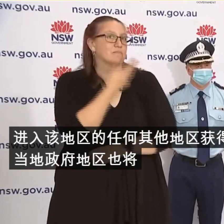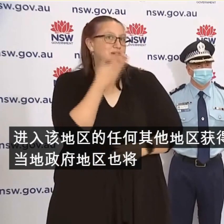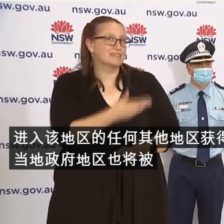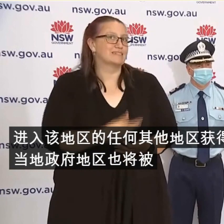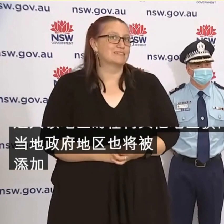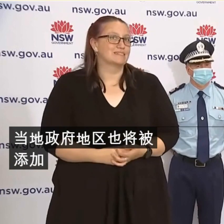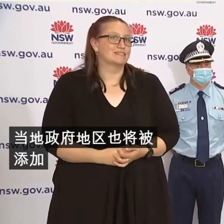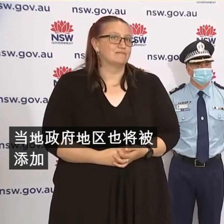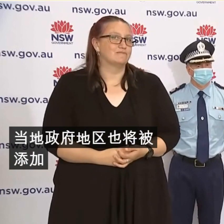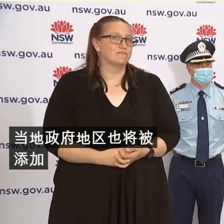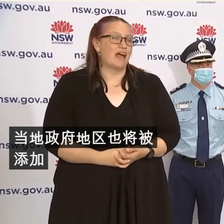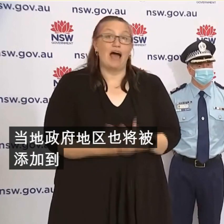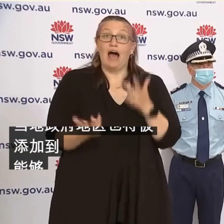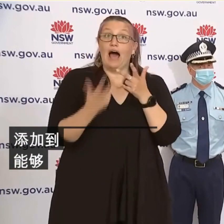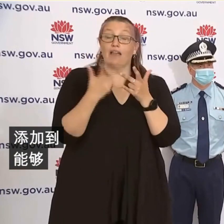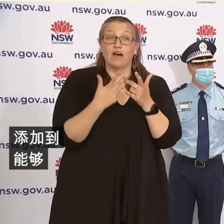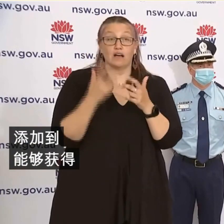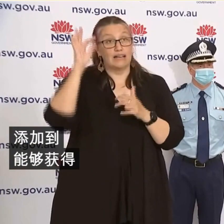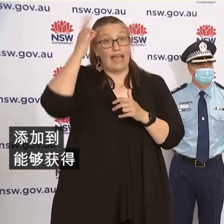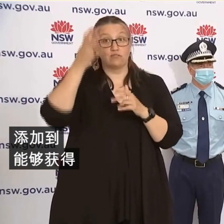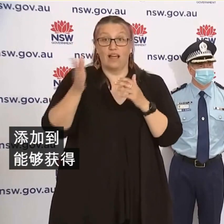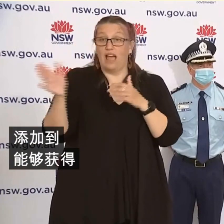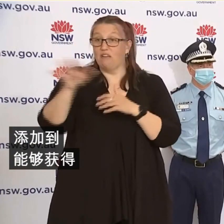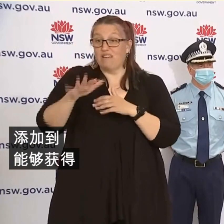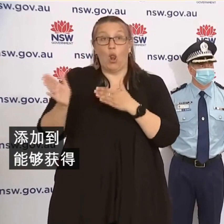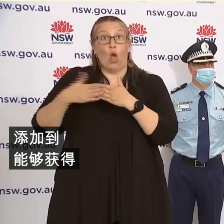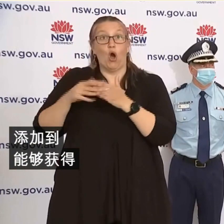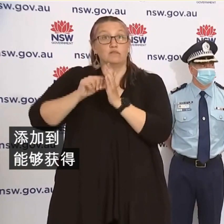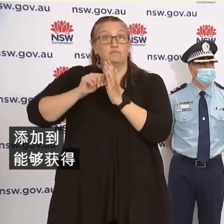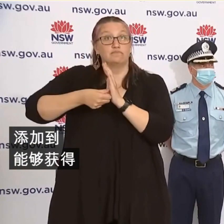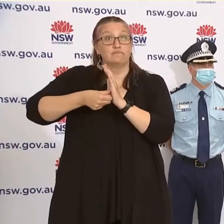will also be added to the list of students that are able to receive the jab.